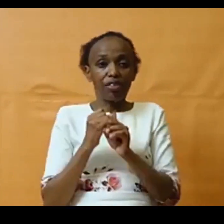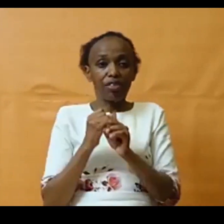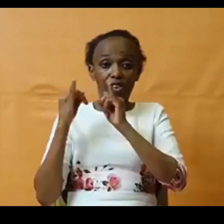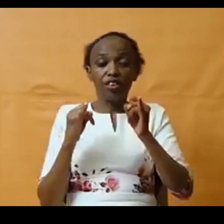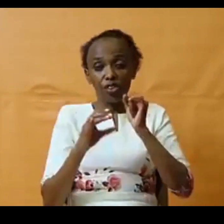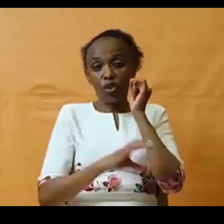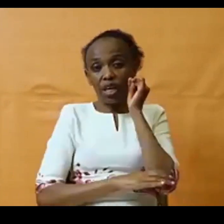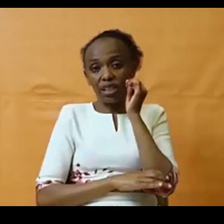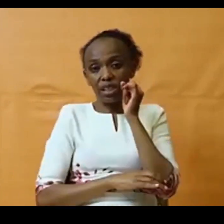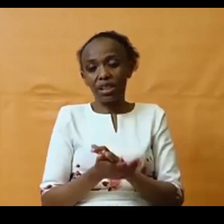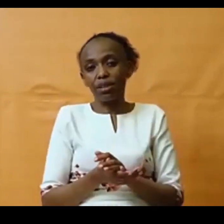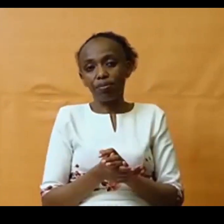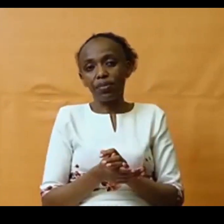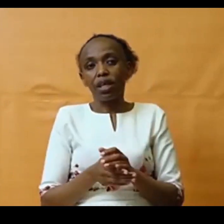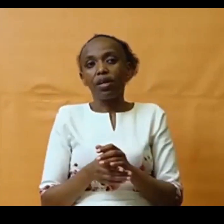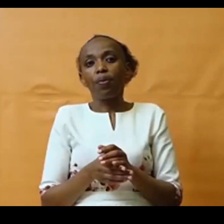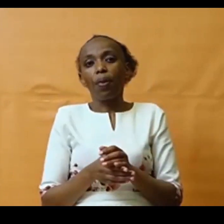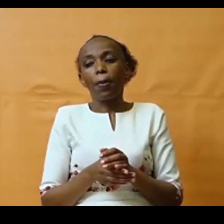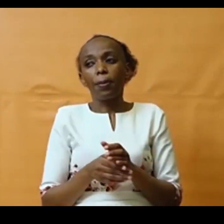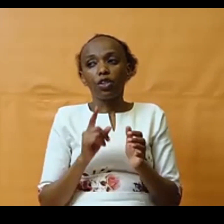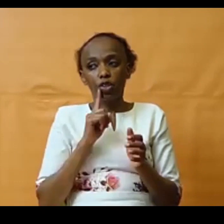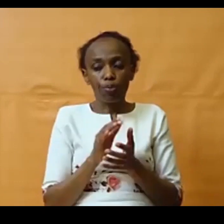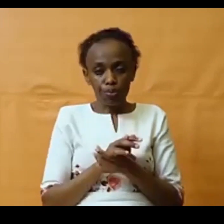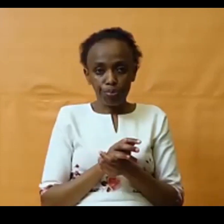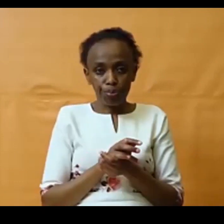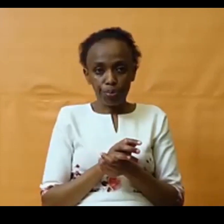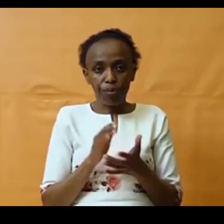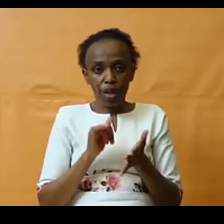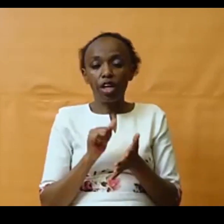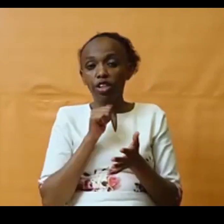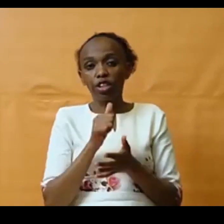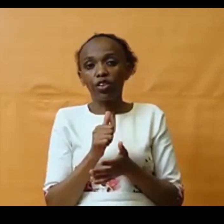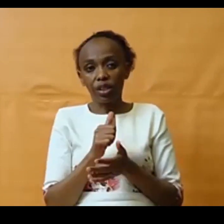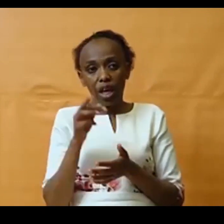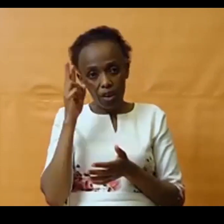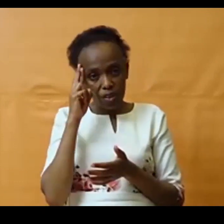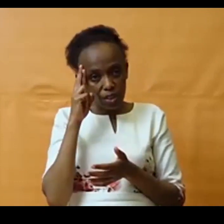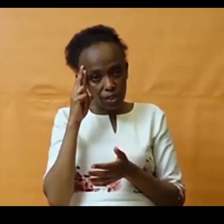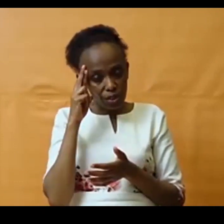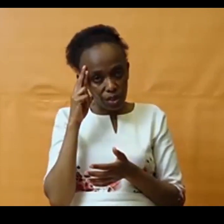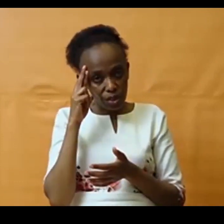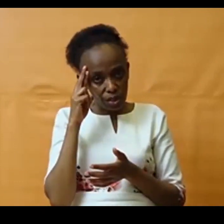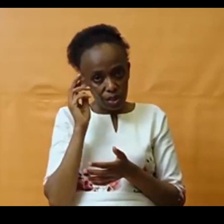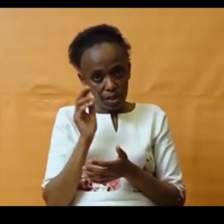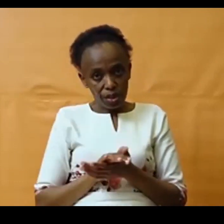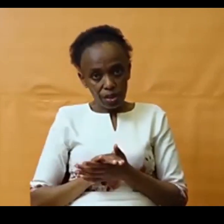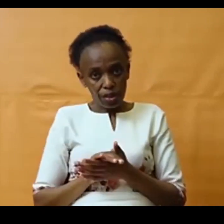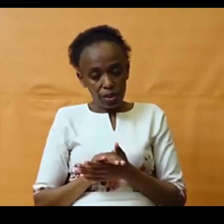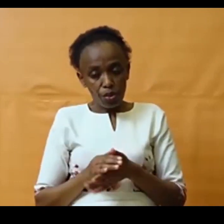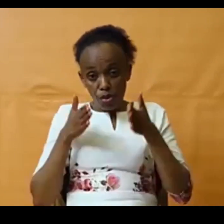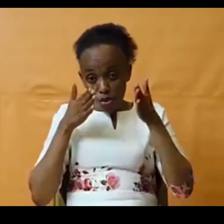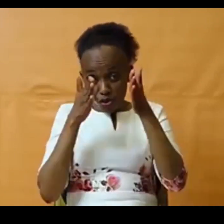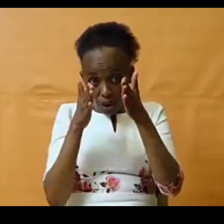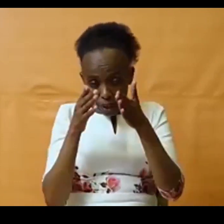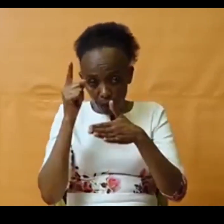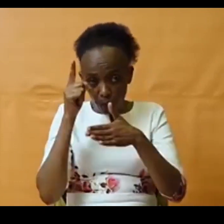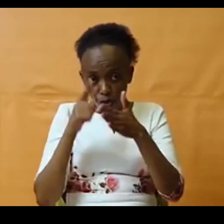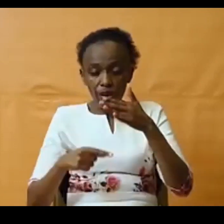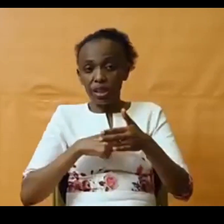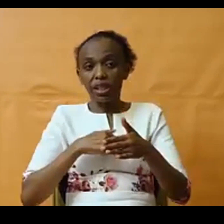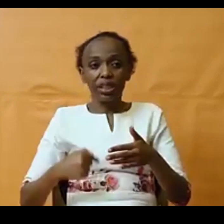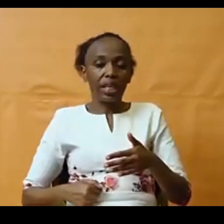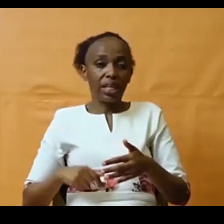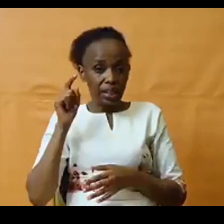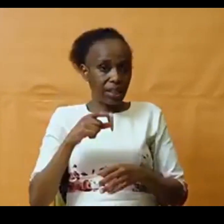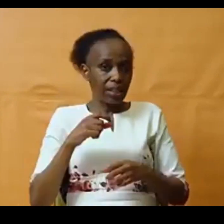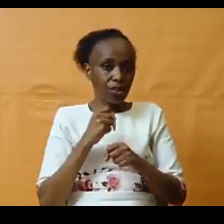or US. So that's not a reason to just, be focusing on why China needs to be in the